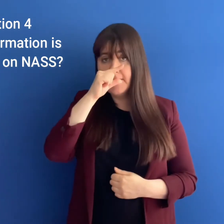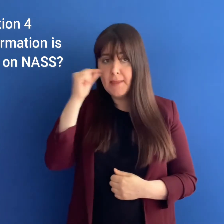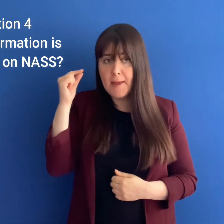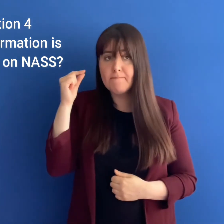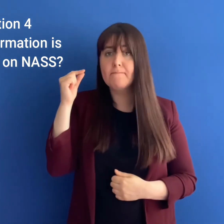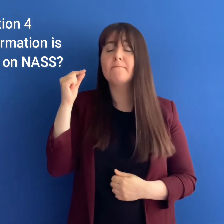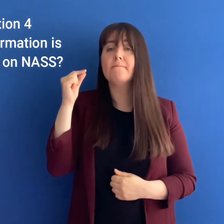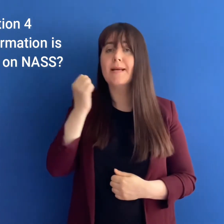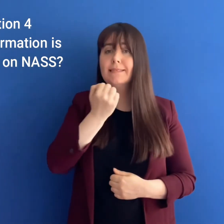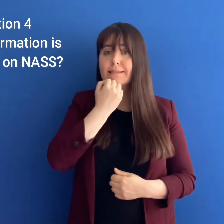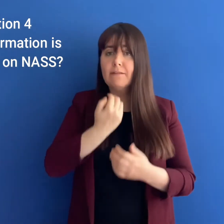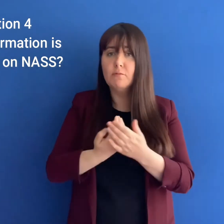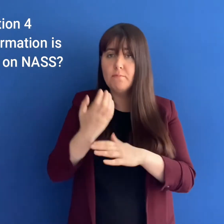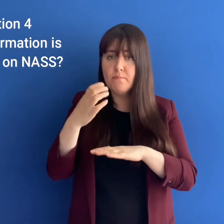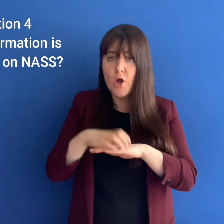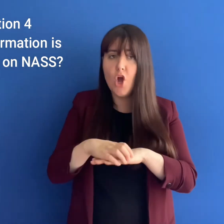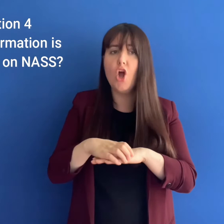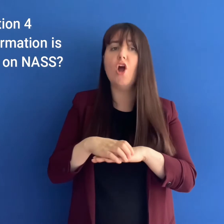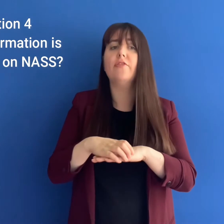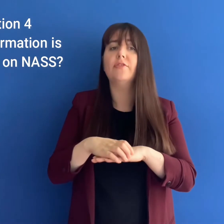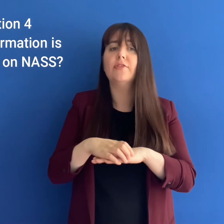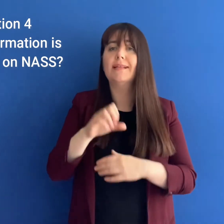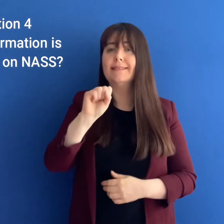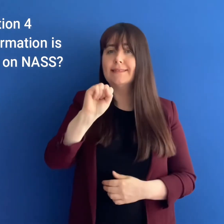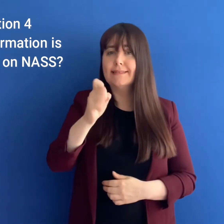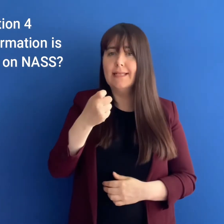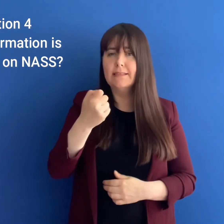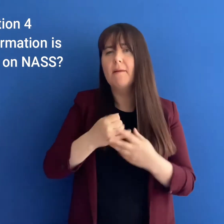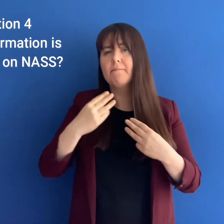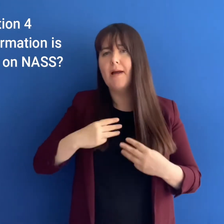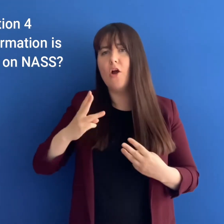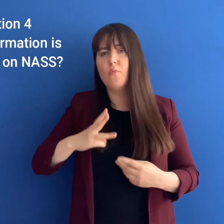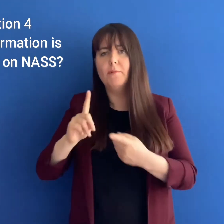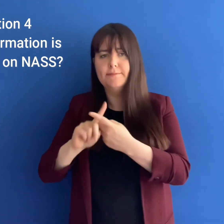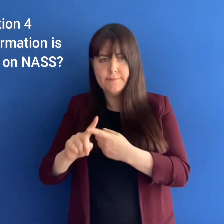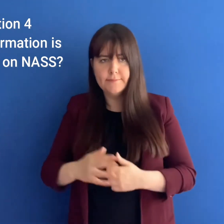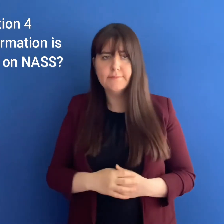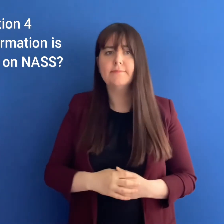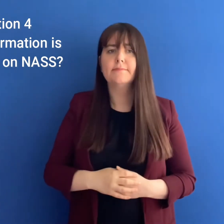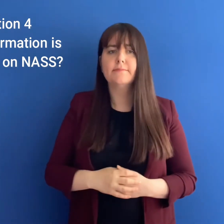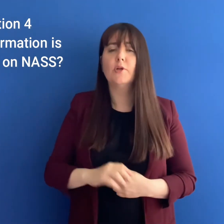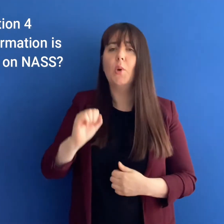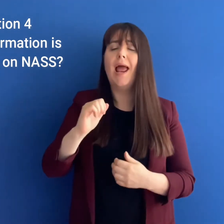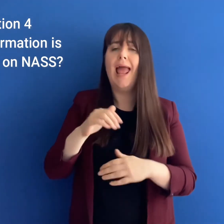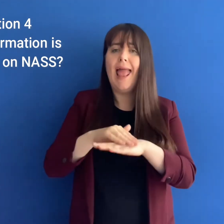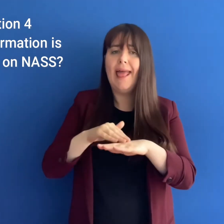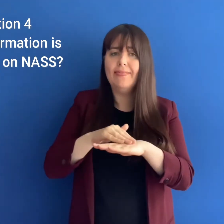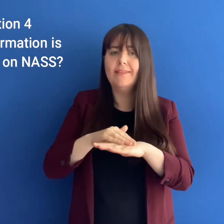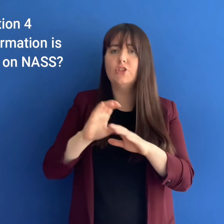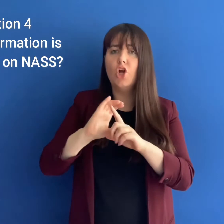Personal details such as your name, your date of birth, your sex,